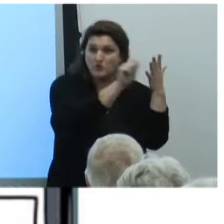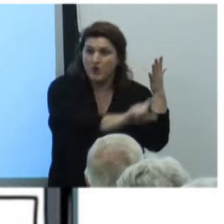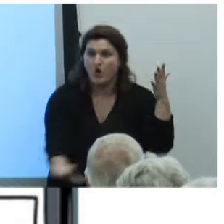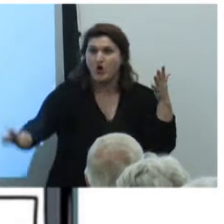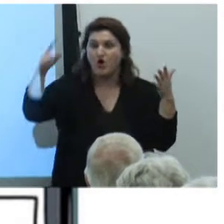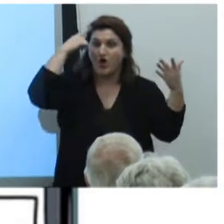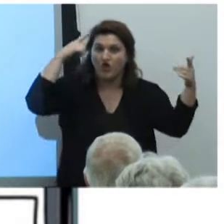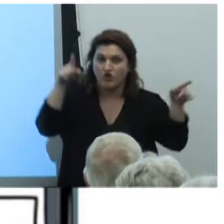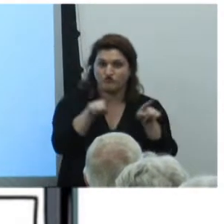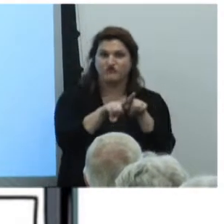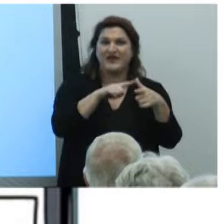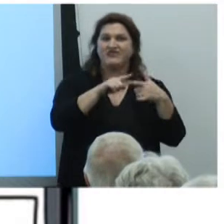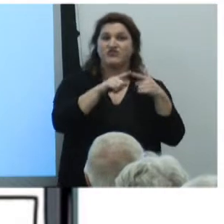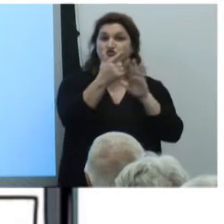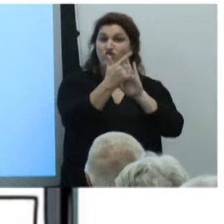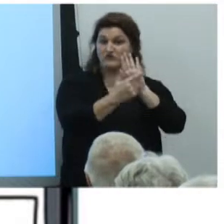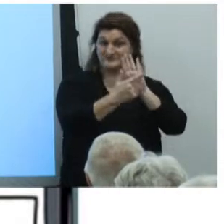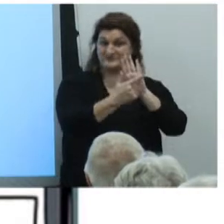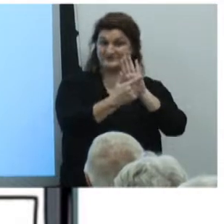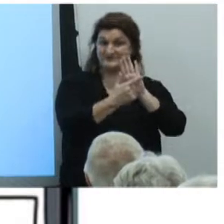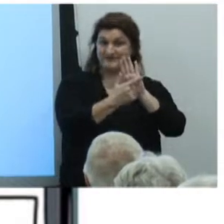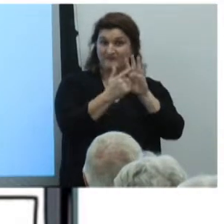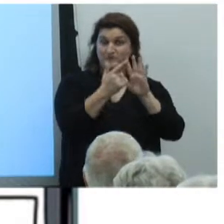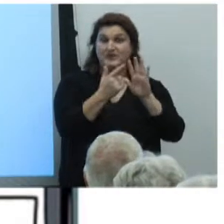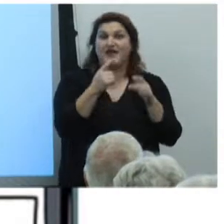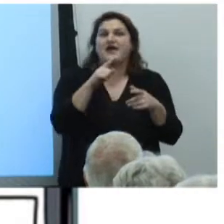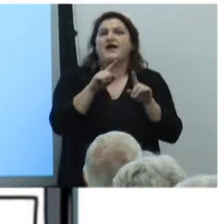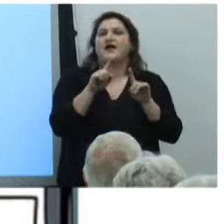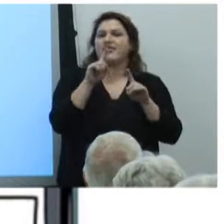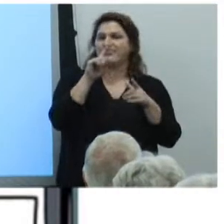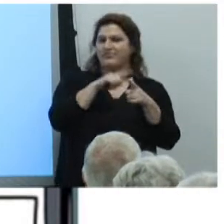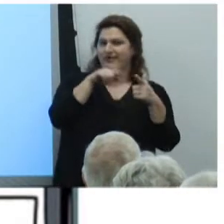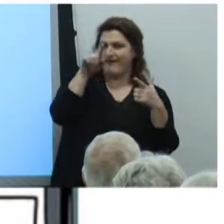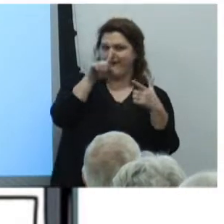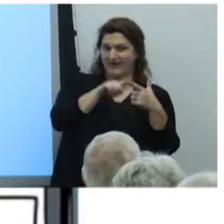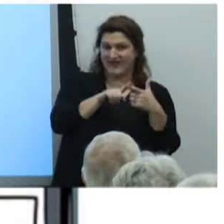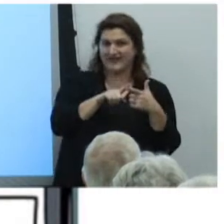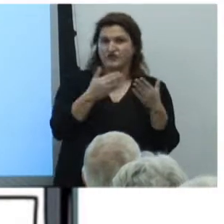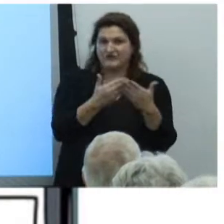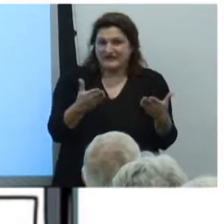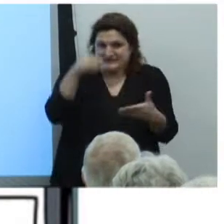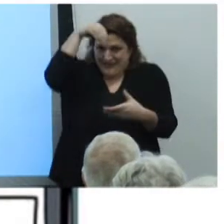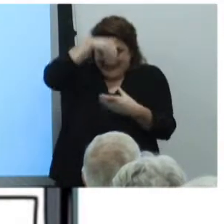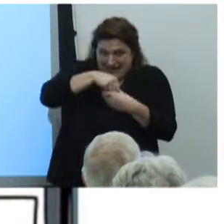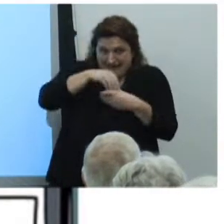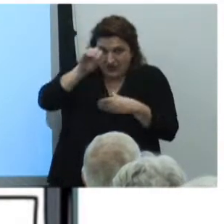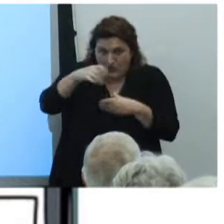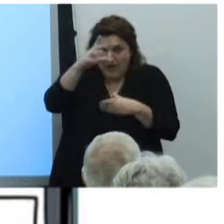and then there are laws, and then there are things that are in the Ohio Constitution.